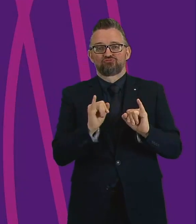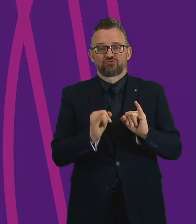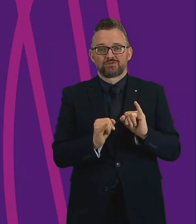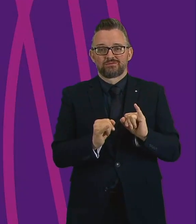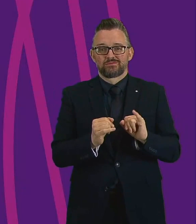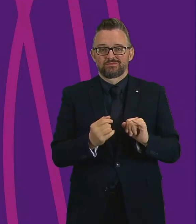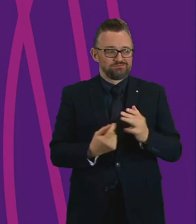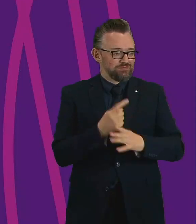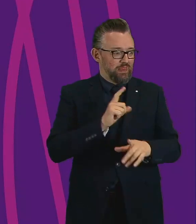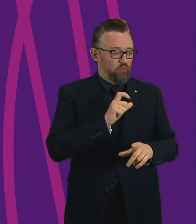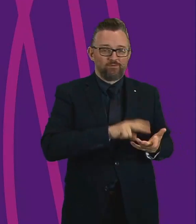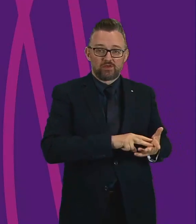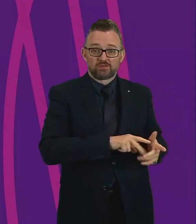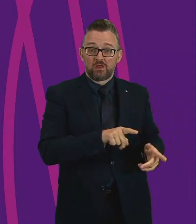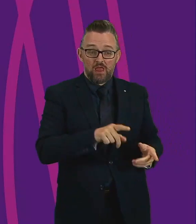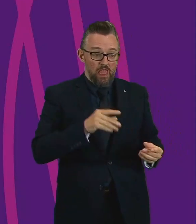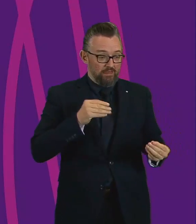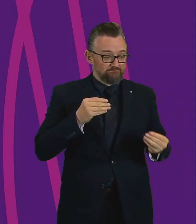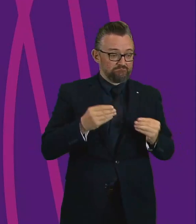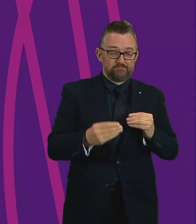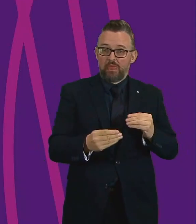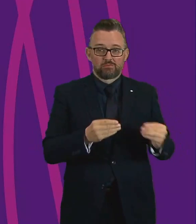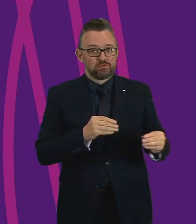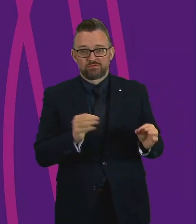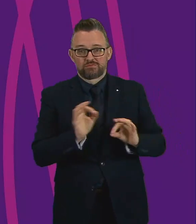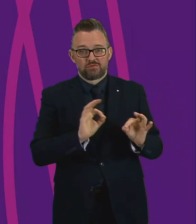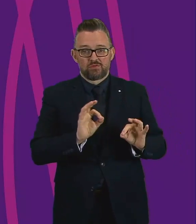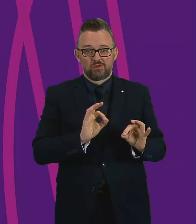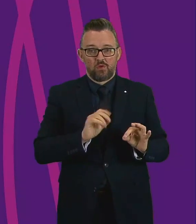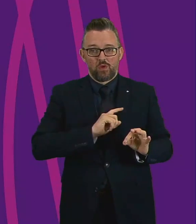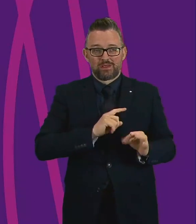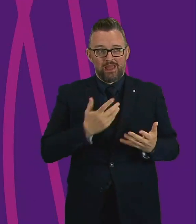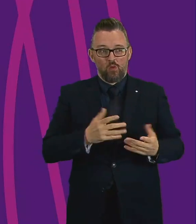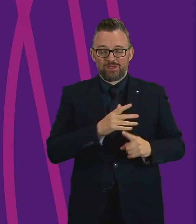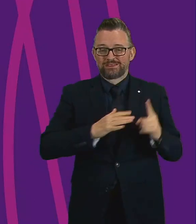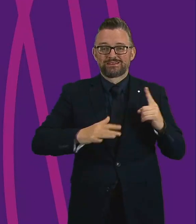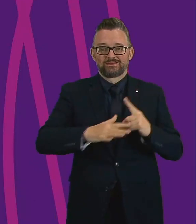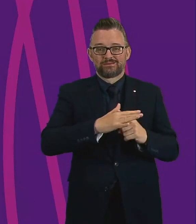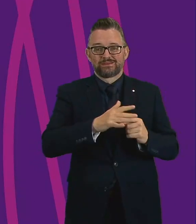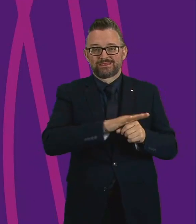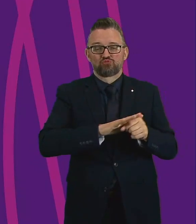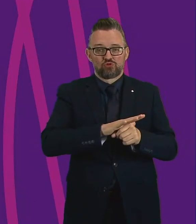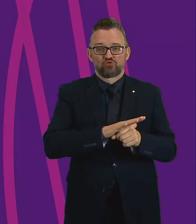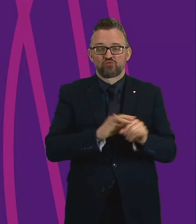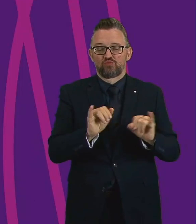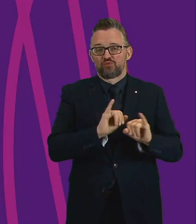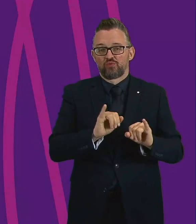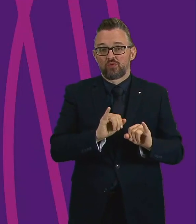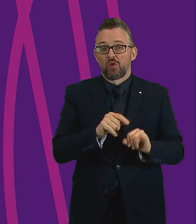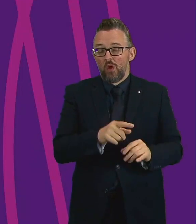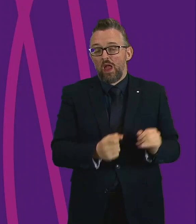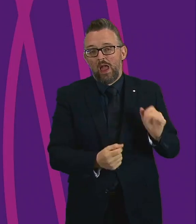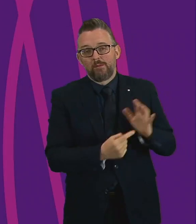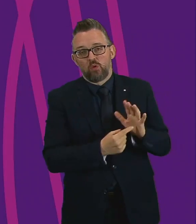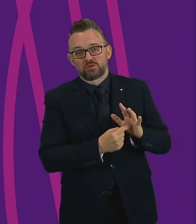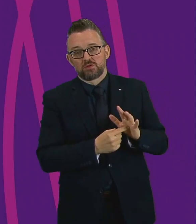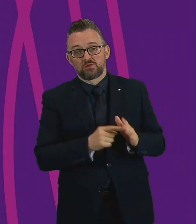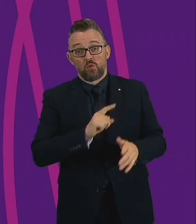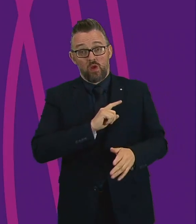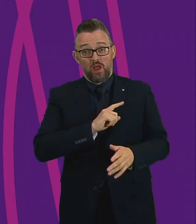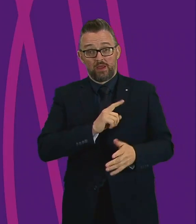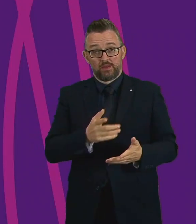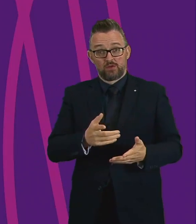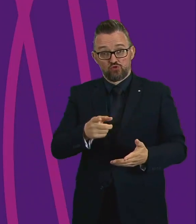purpose of flexible budget management in these present circumstances, and that matters because it will make the difference